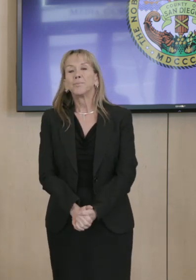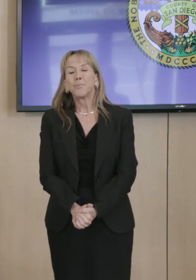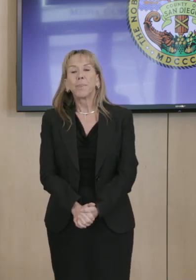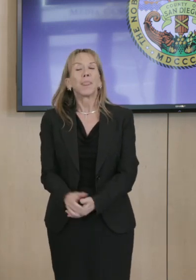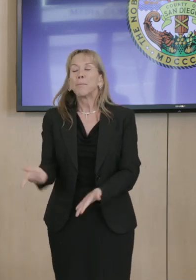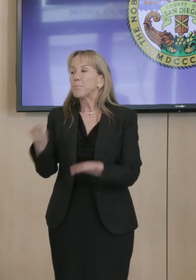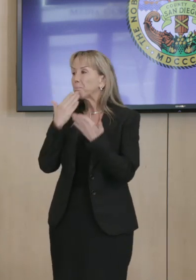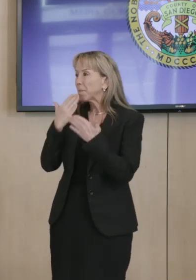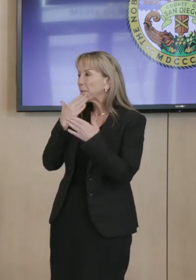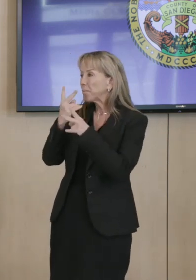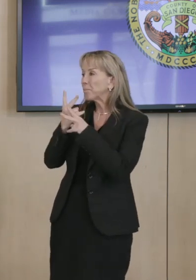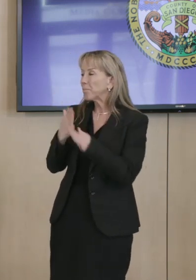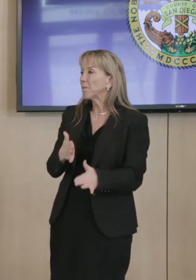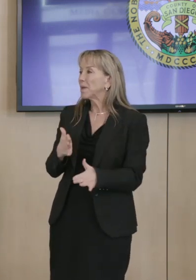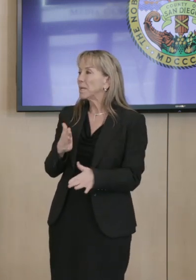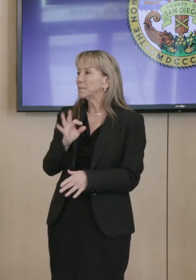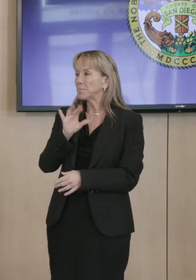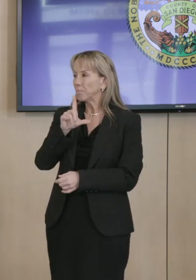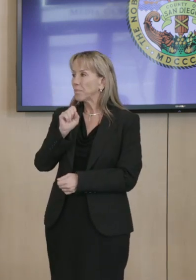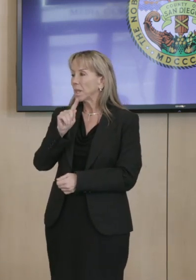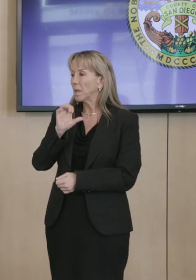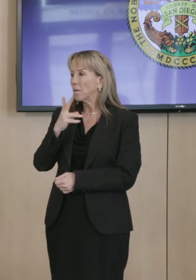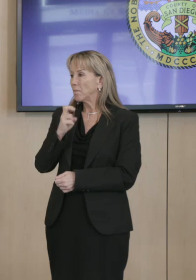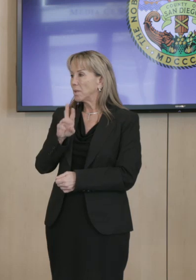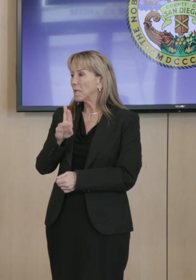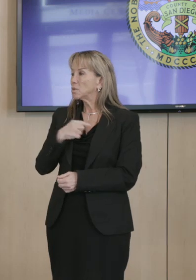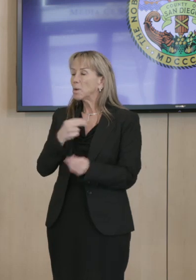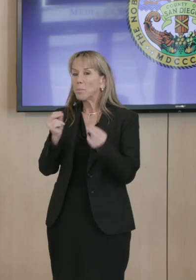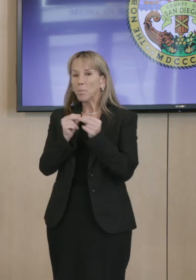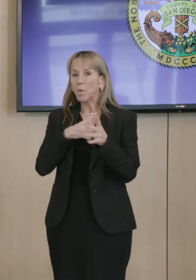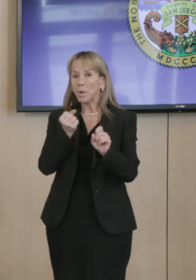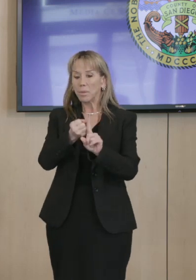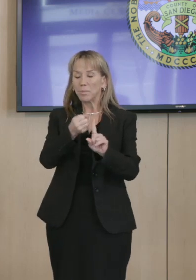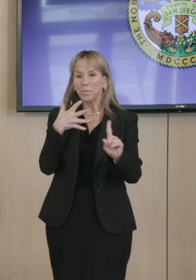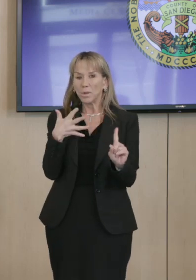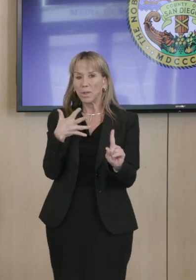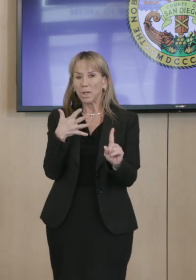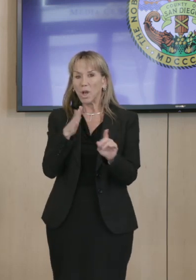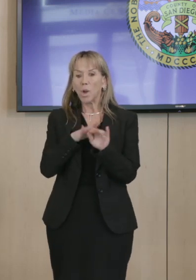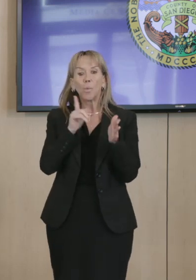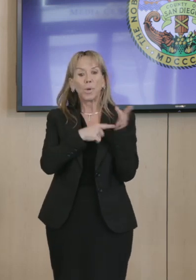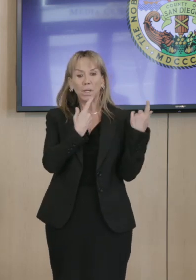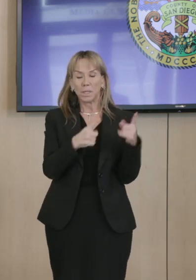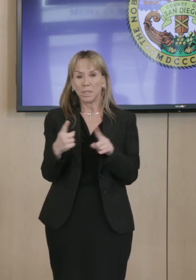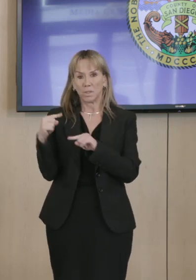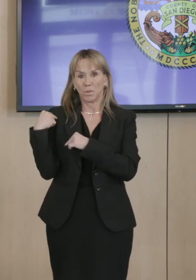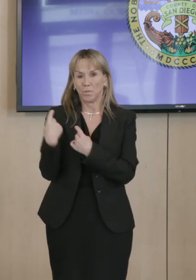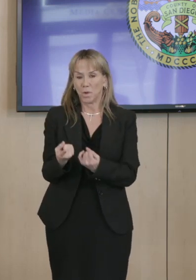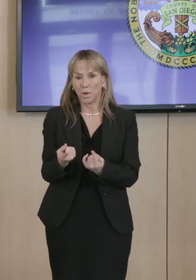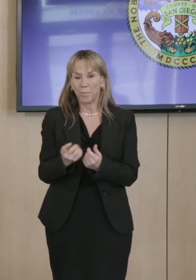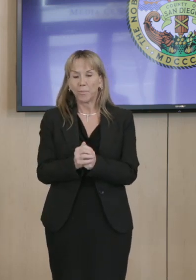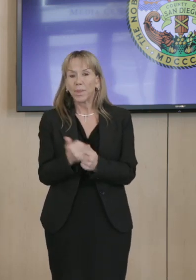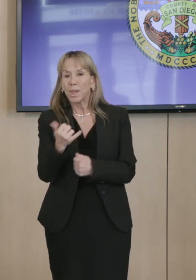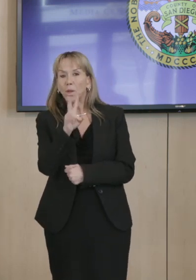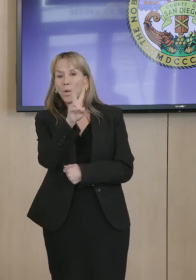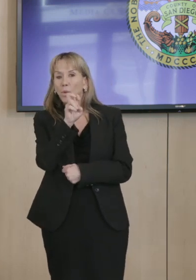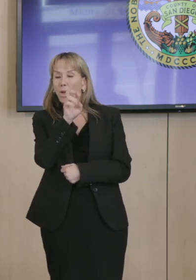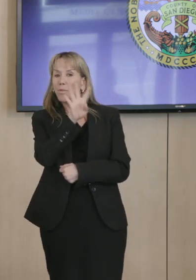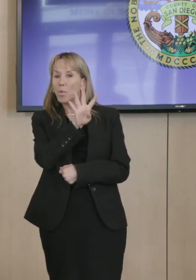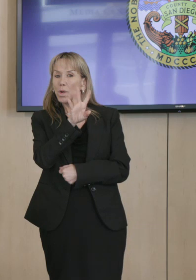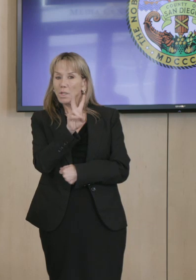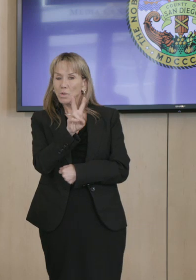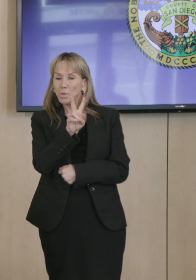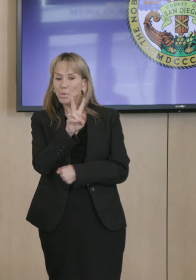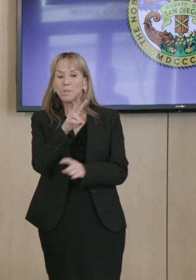Thank you, Supervisor Fletcher. Just to elaborate on the cases that have been reported so far, there have been 242